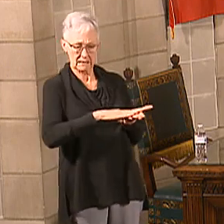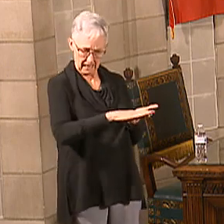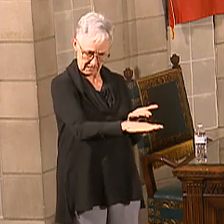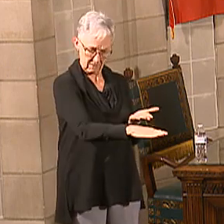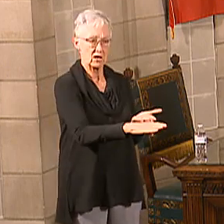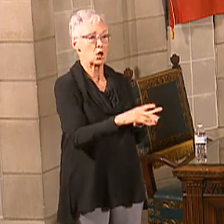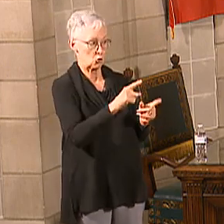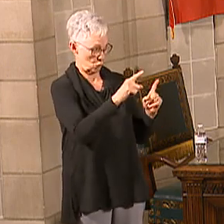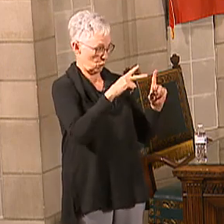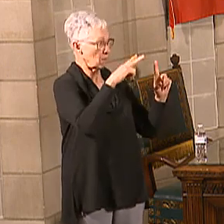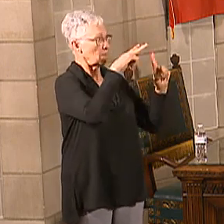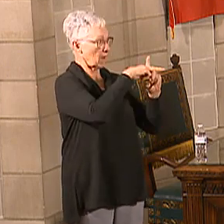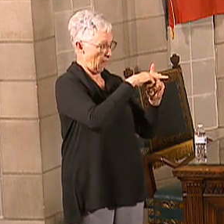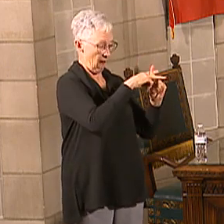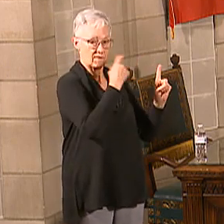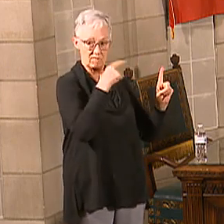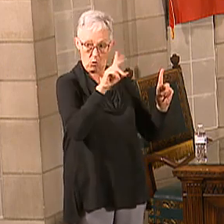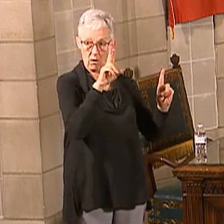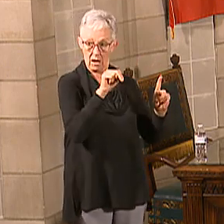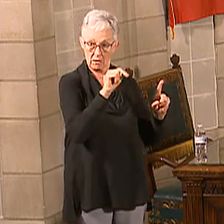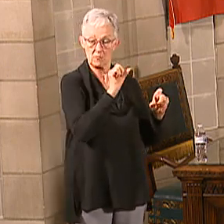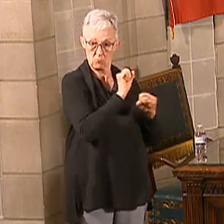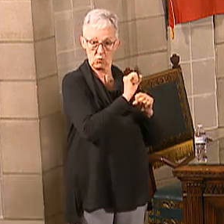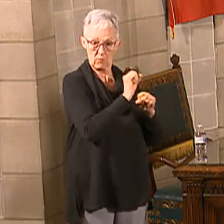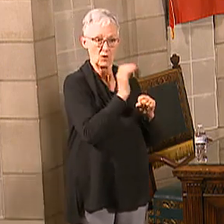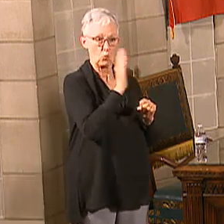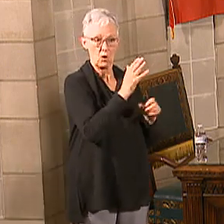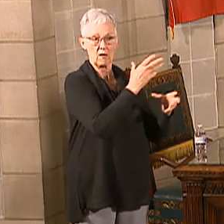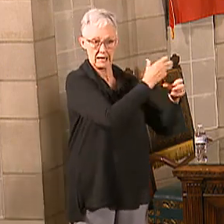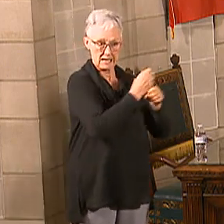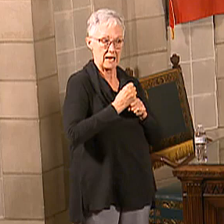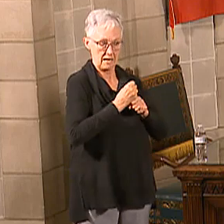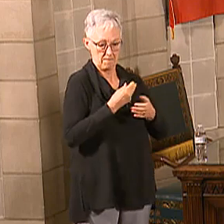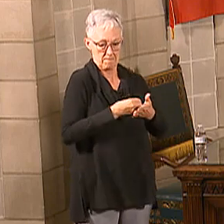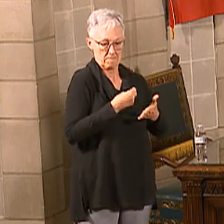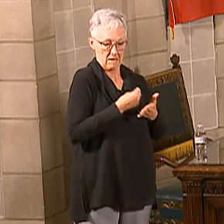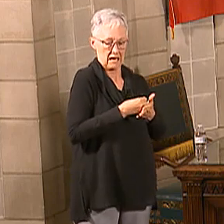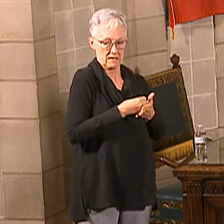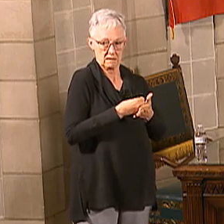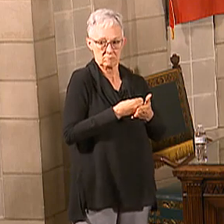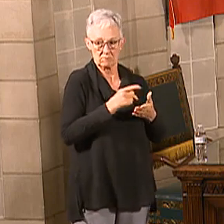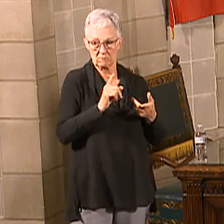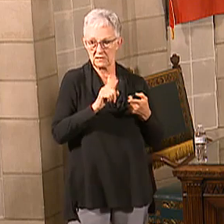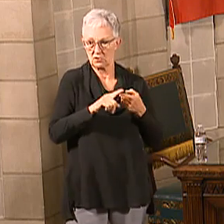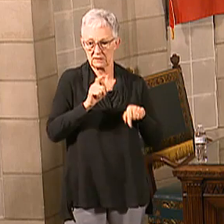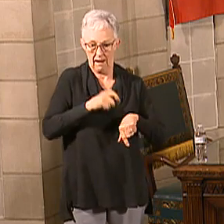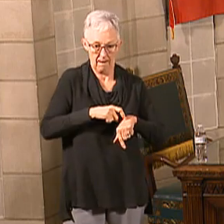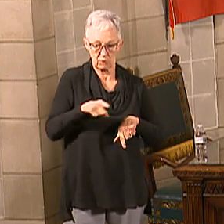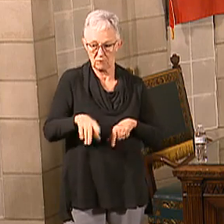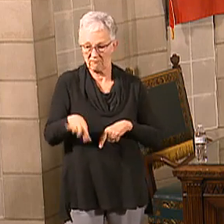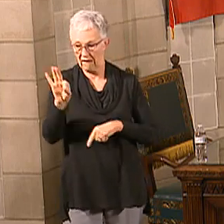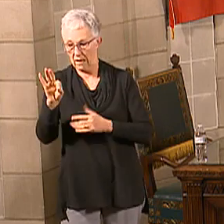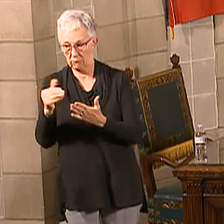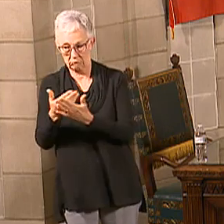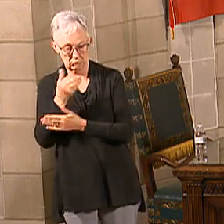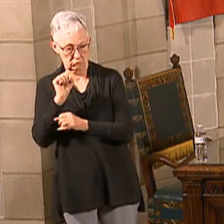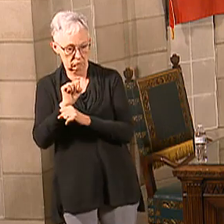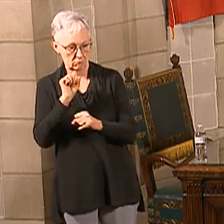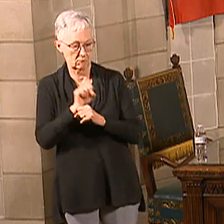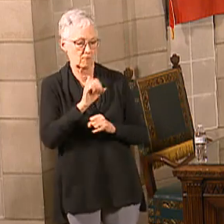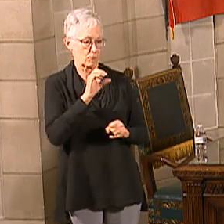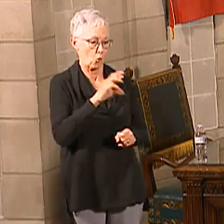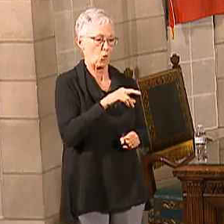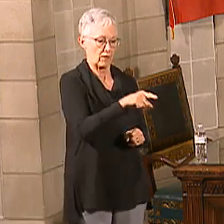eligible for these unemployment benefits. So with that, John, I'd like you to just come up and talk a little bit more about the executive order, what the impacts for people and employers are.